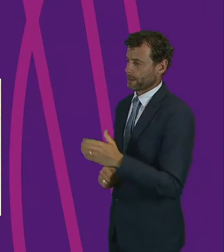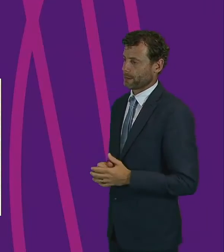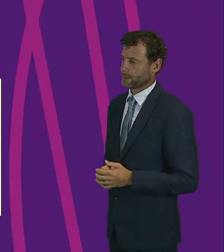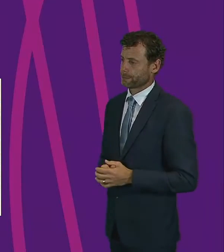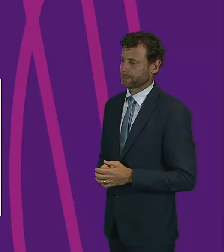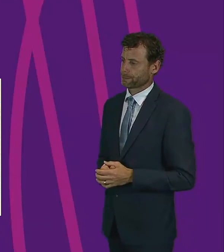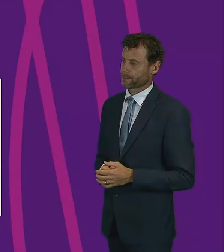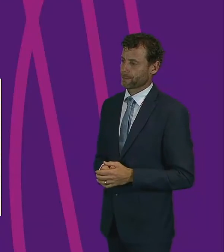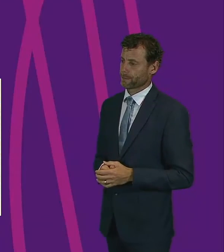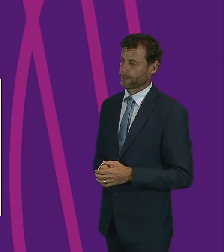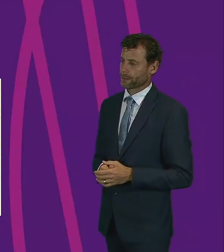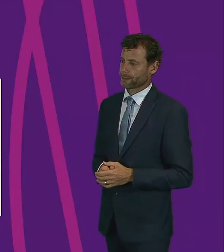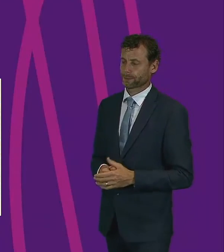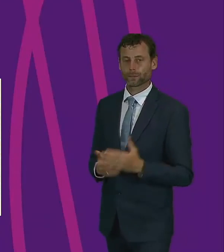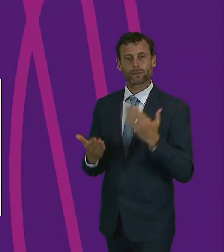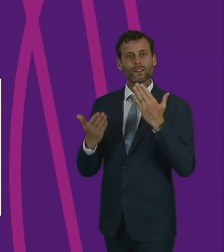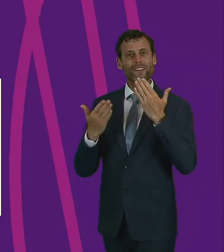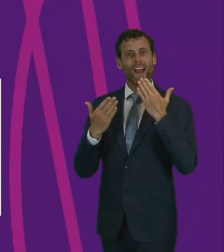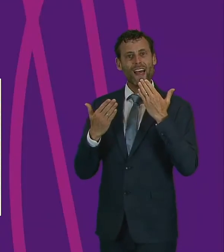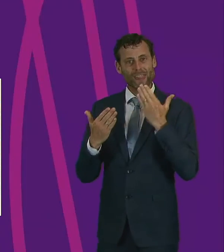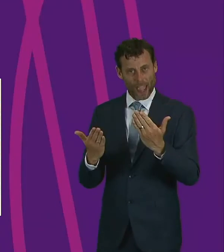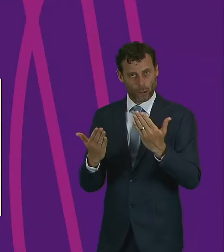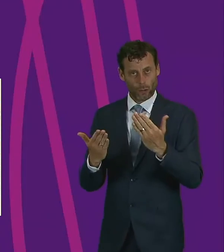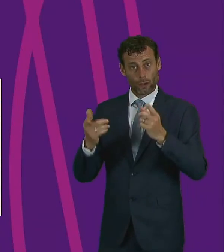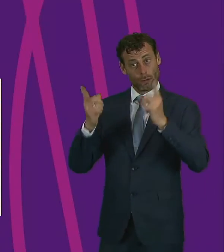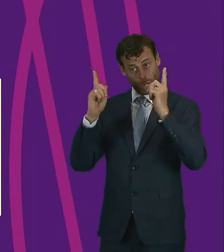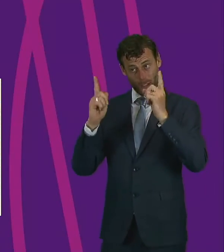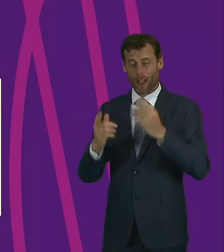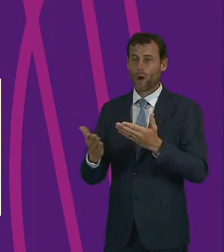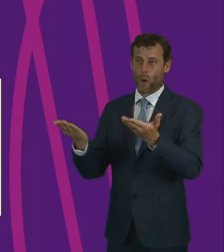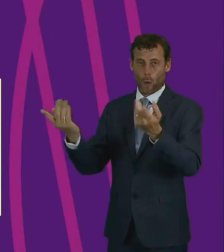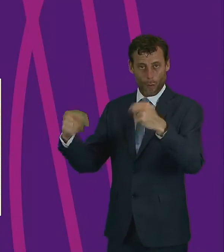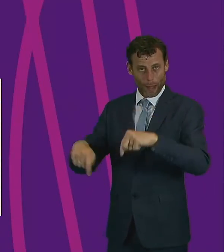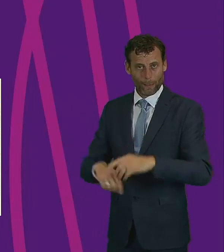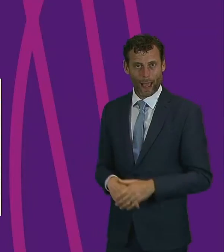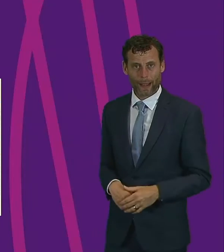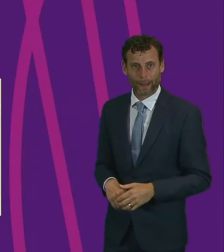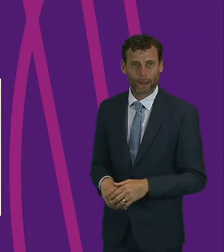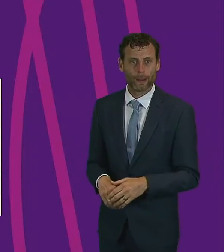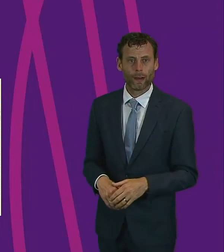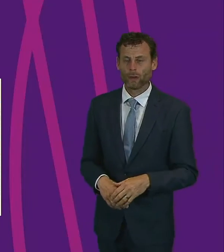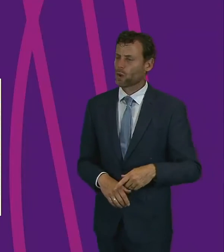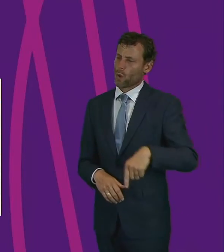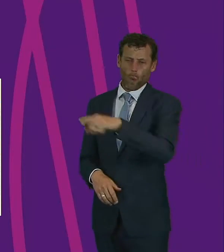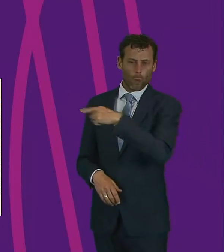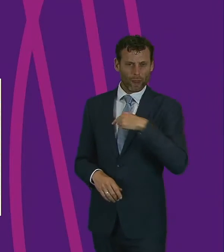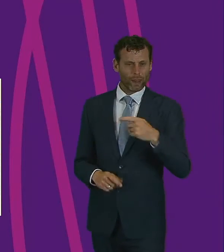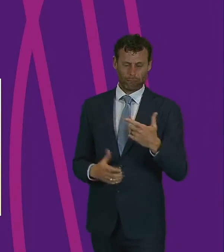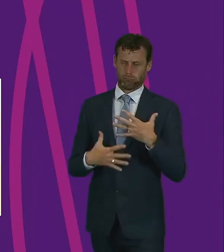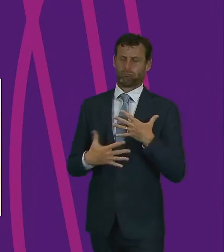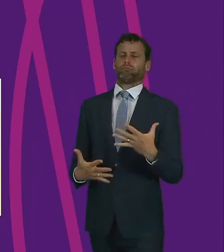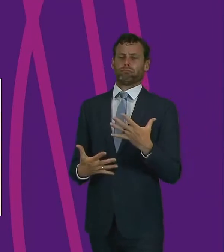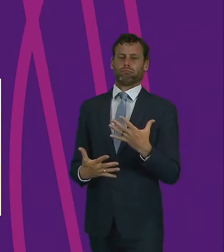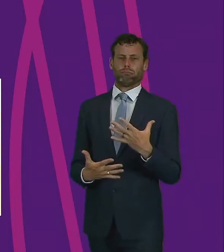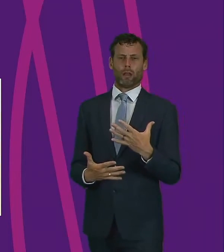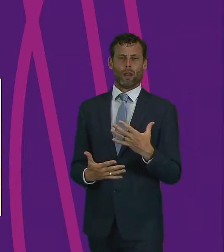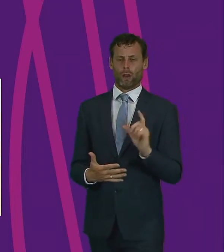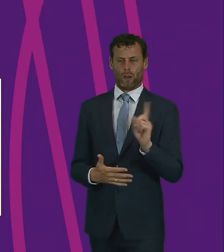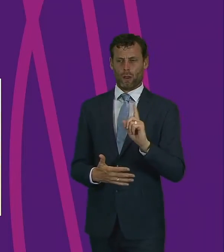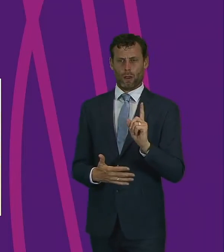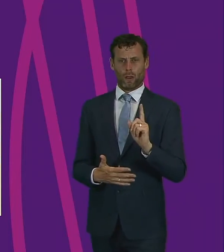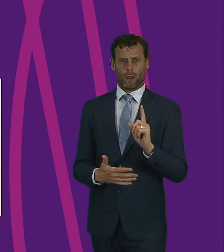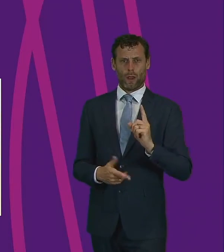Presiding Officer, and welcome back. I think what has perhaps struck all of us over the course of this crisis is how quickly